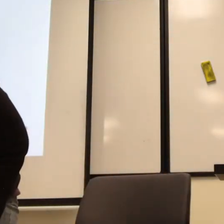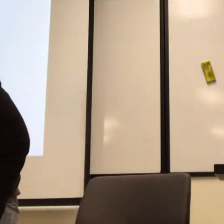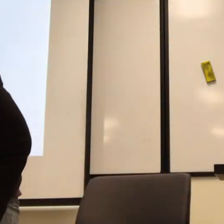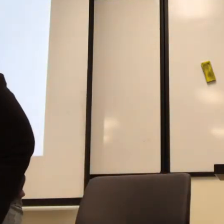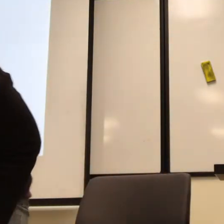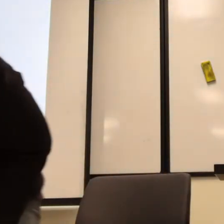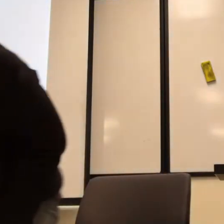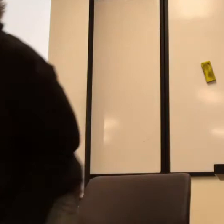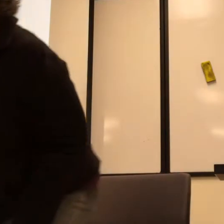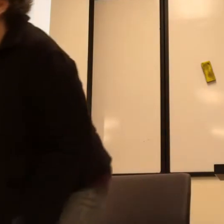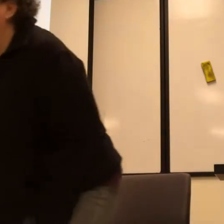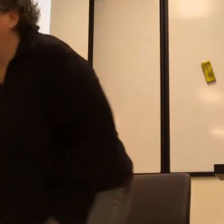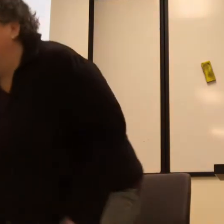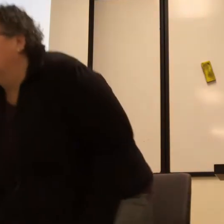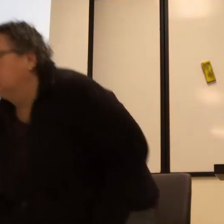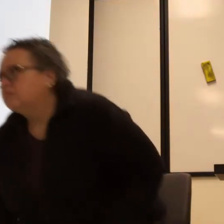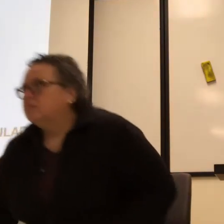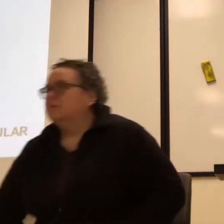or